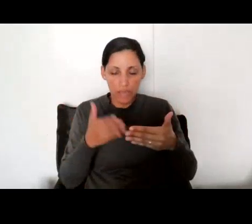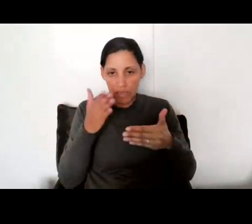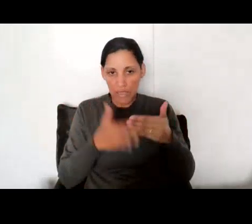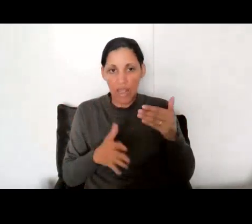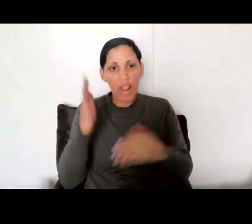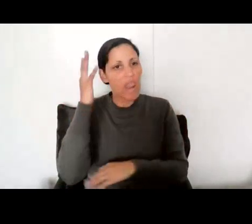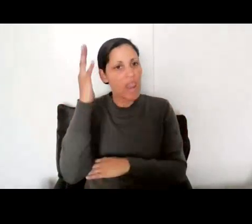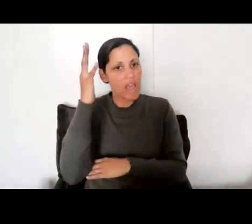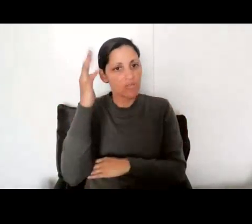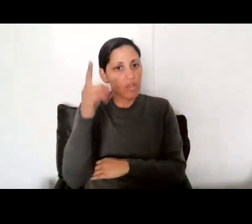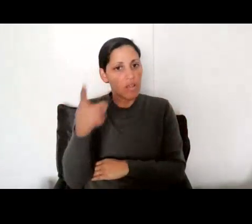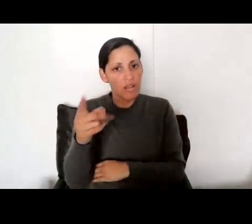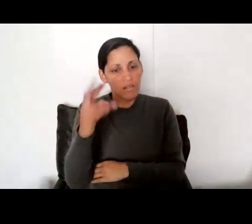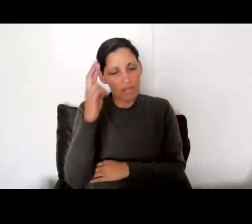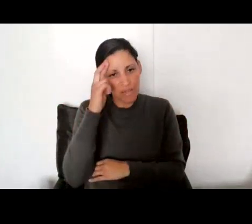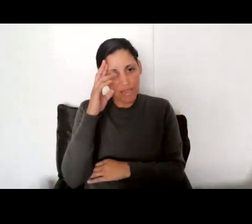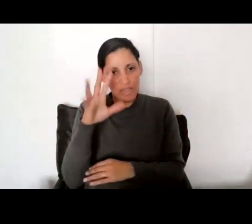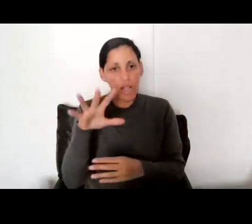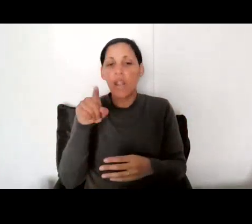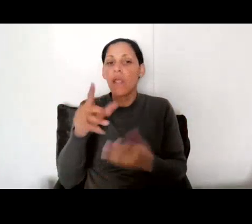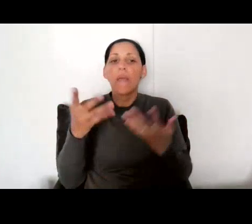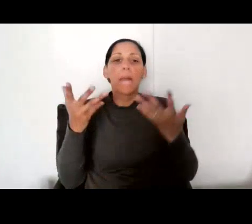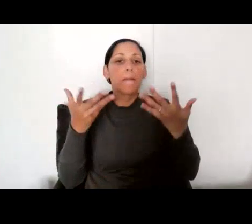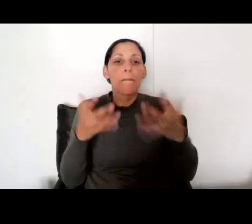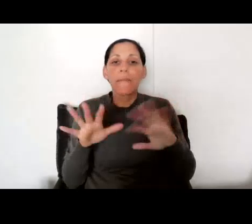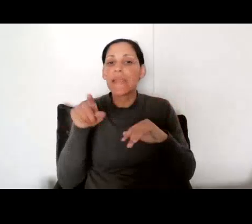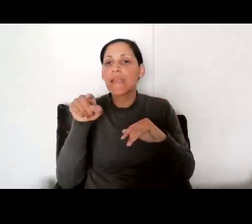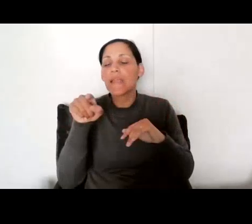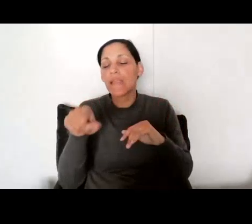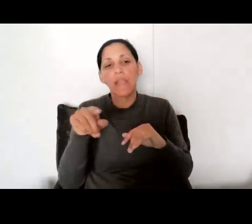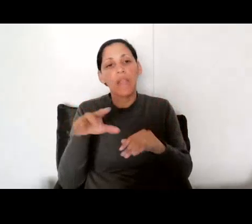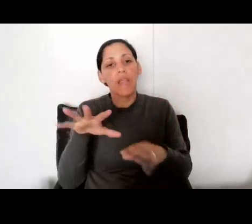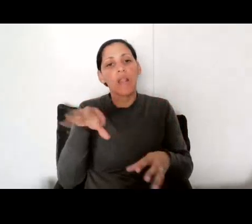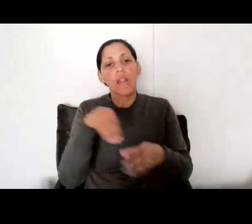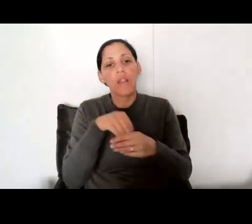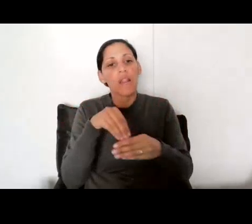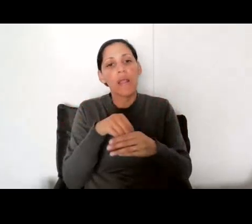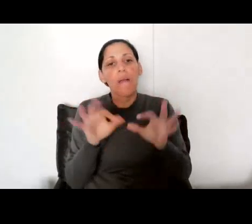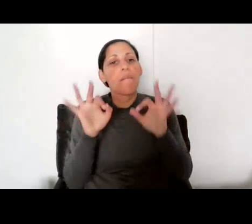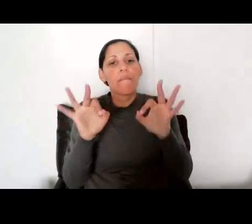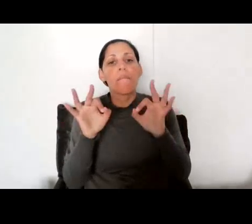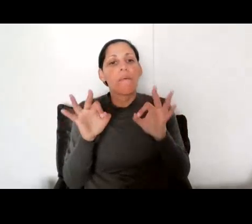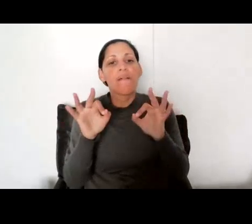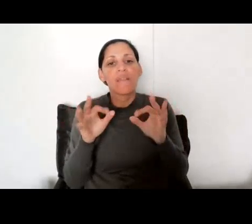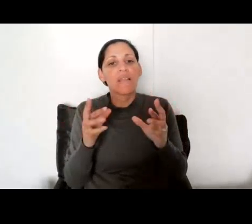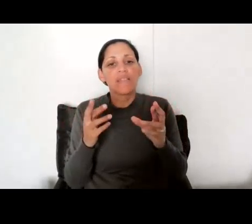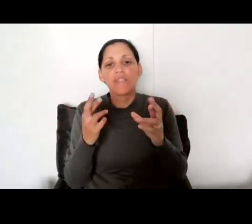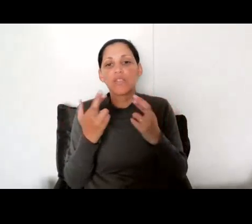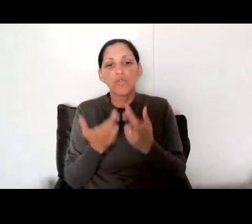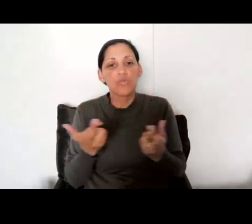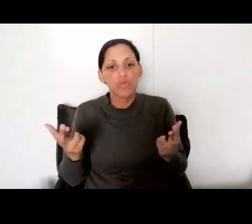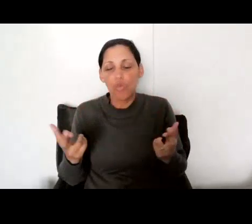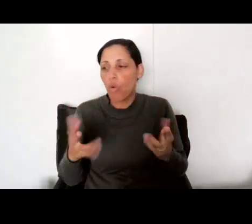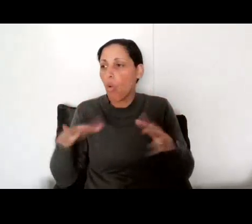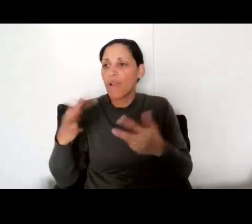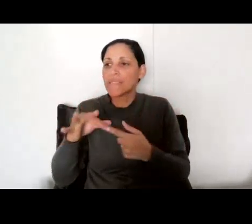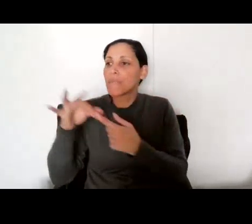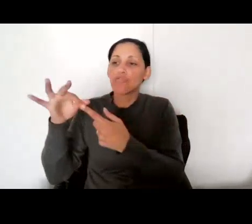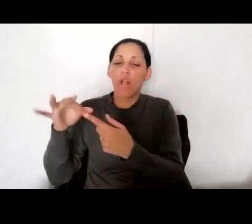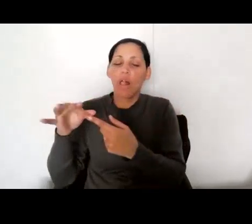really reminds us that inclusion isn't about waiting for that perfect resource or the specialized equipment. It's about being flexible